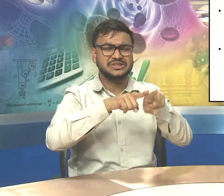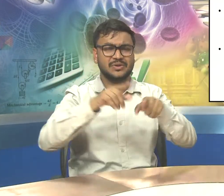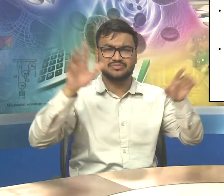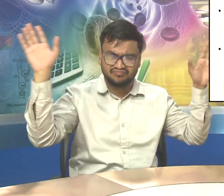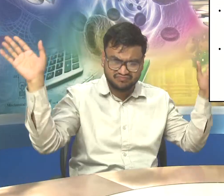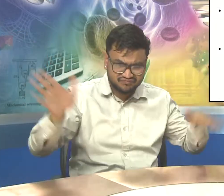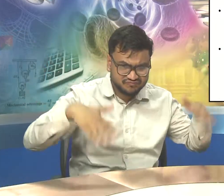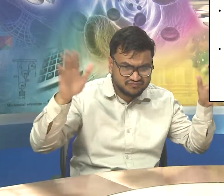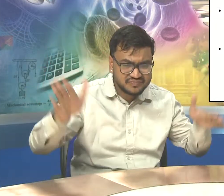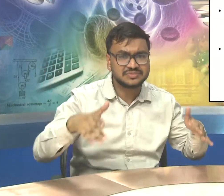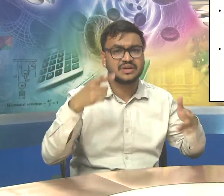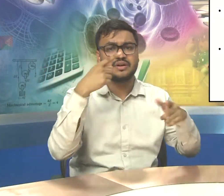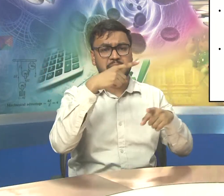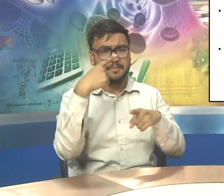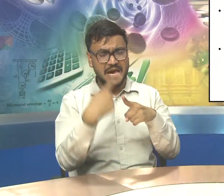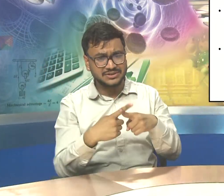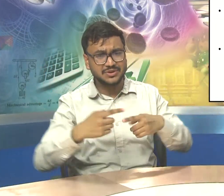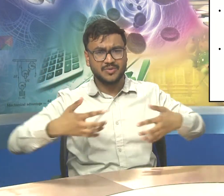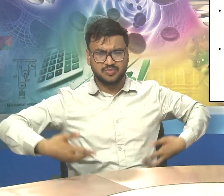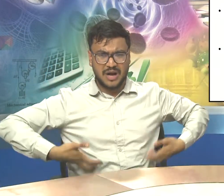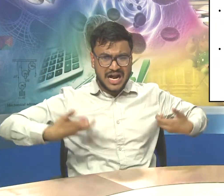In many animals, for example,